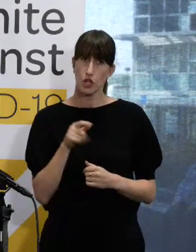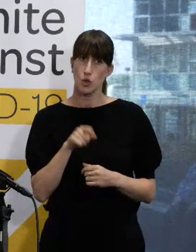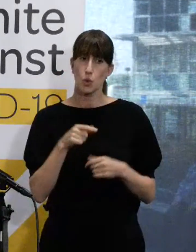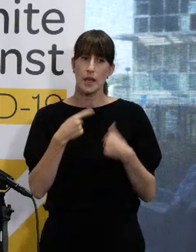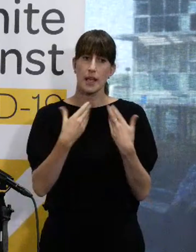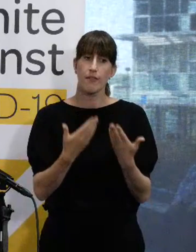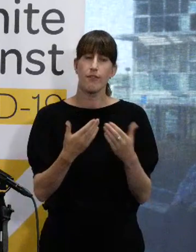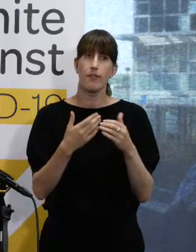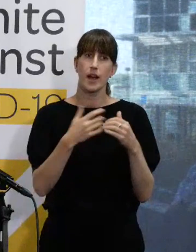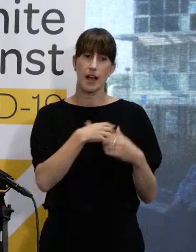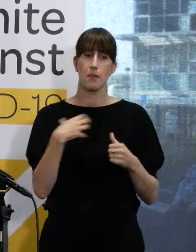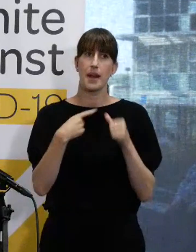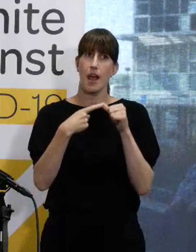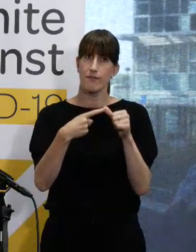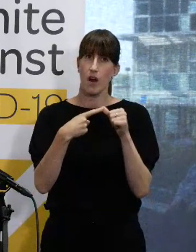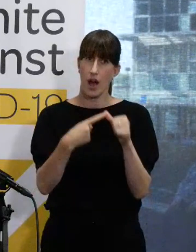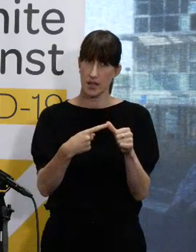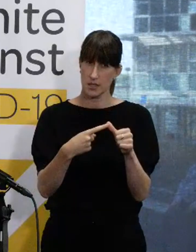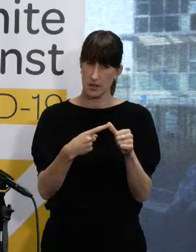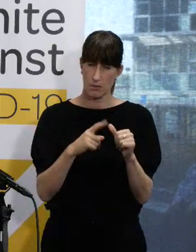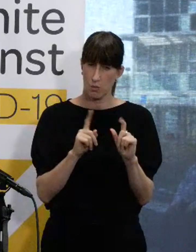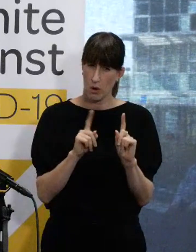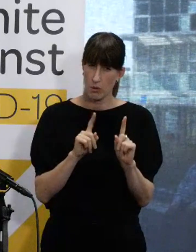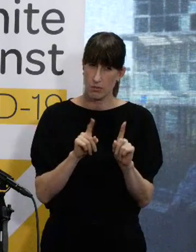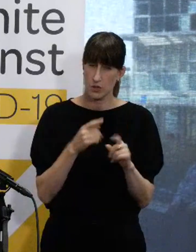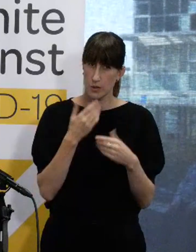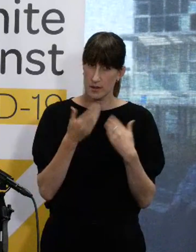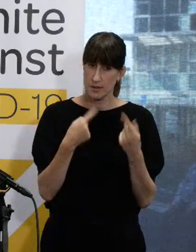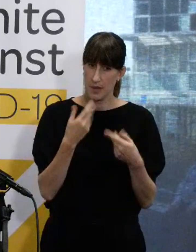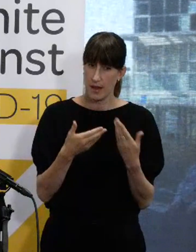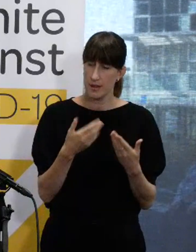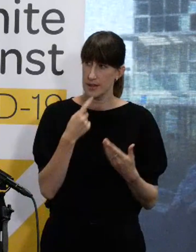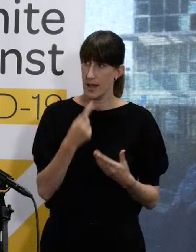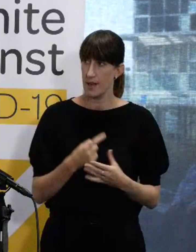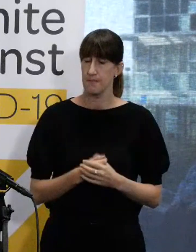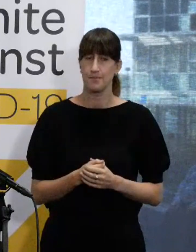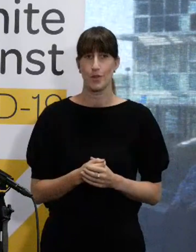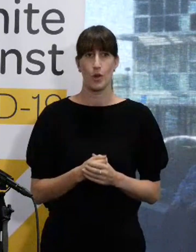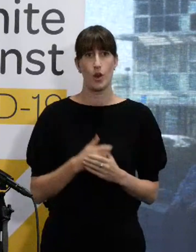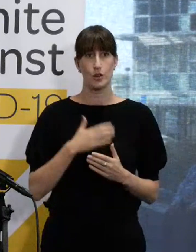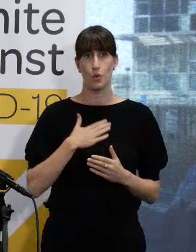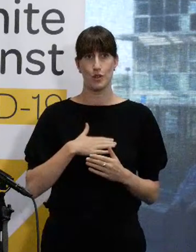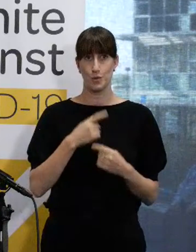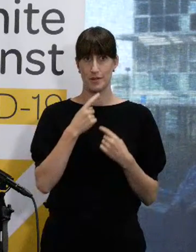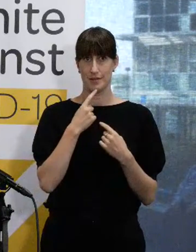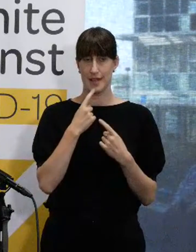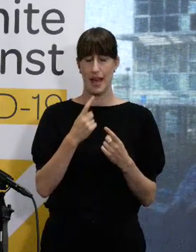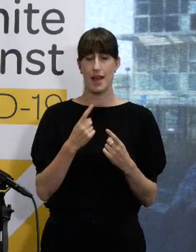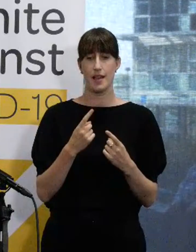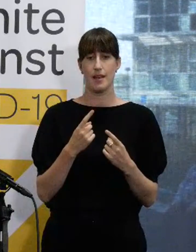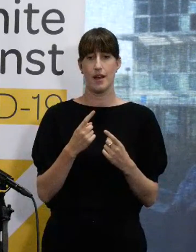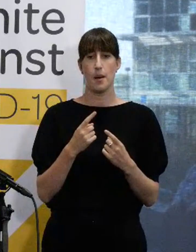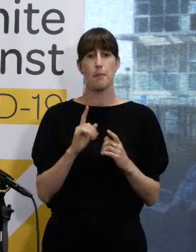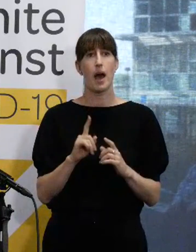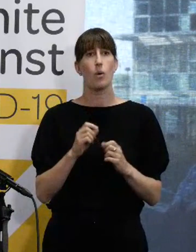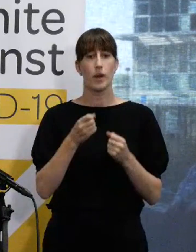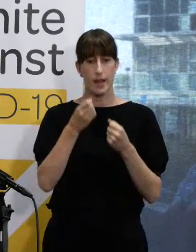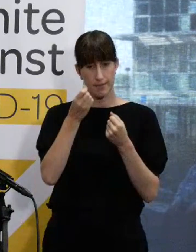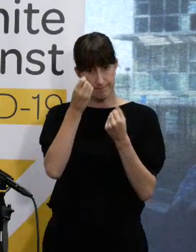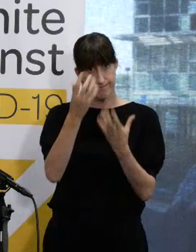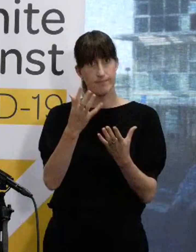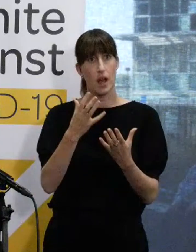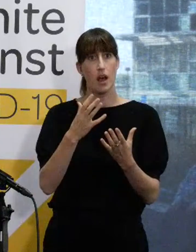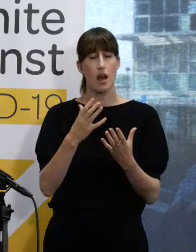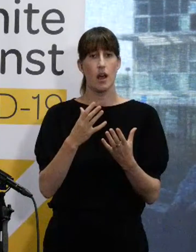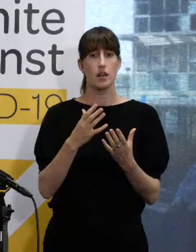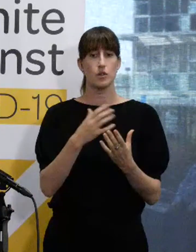I don't want to preempt the decisions by government, but obviously we were looking at giving them a view of the epidemiological picture, an